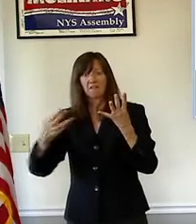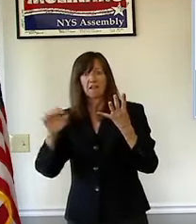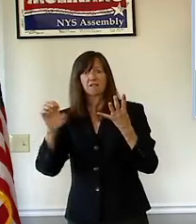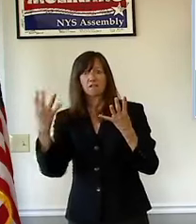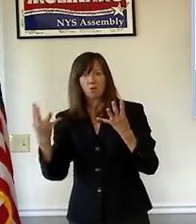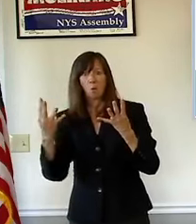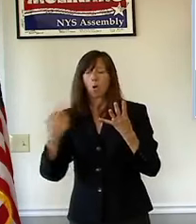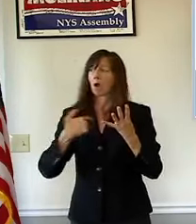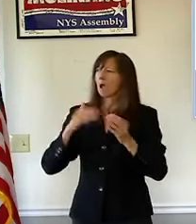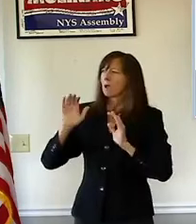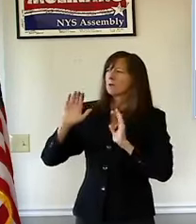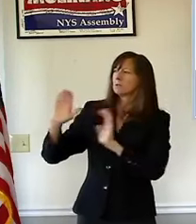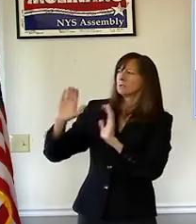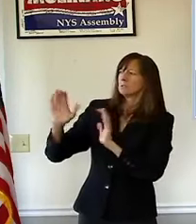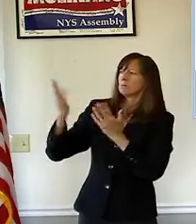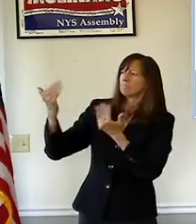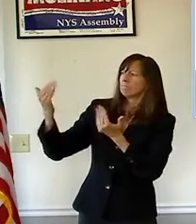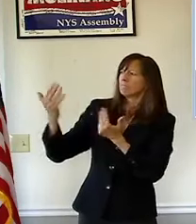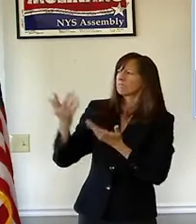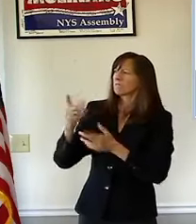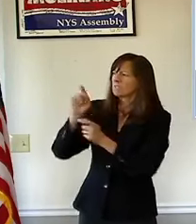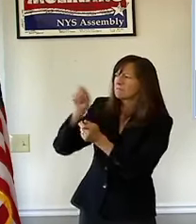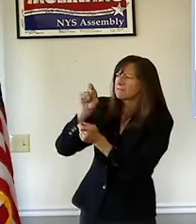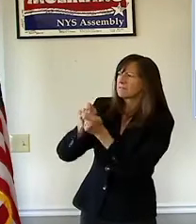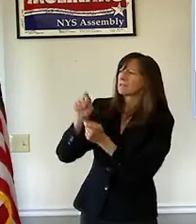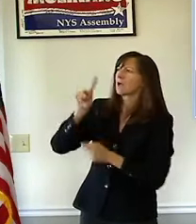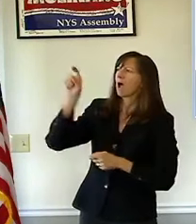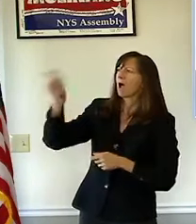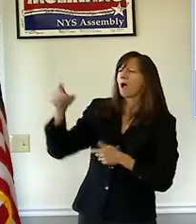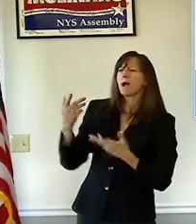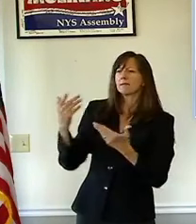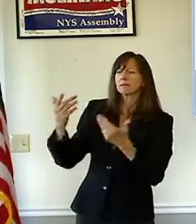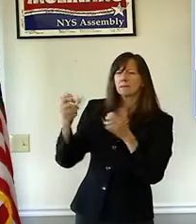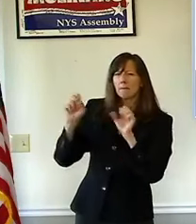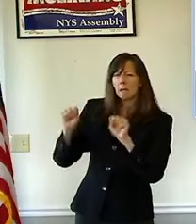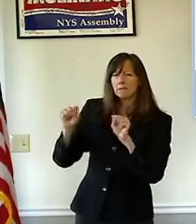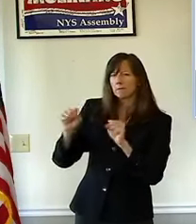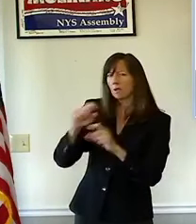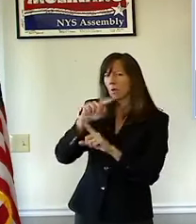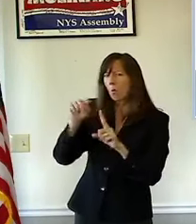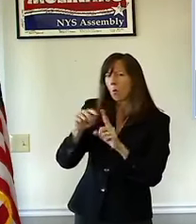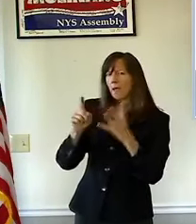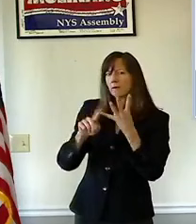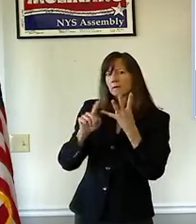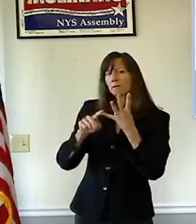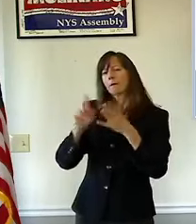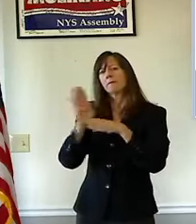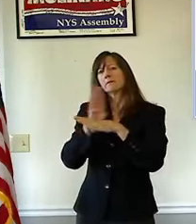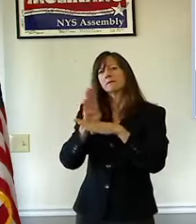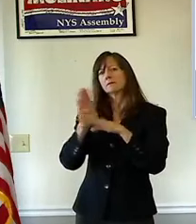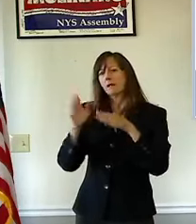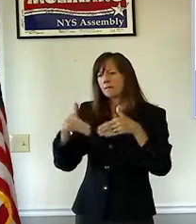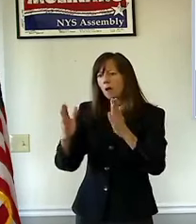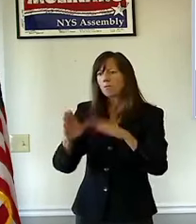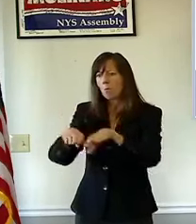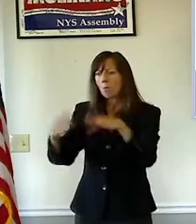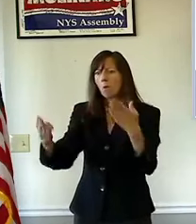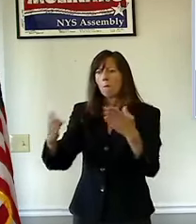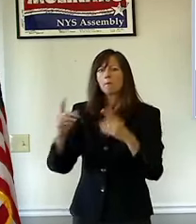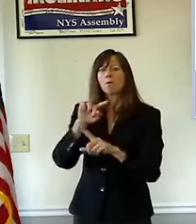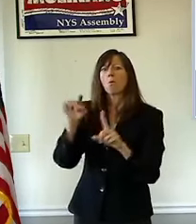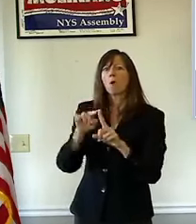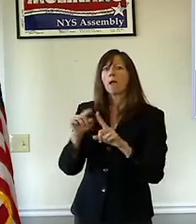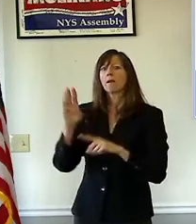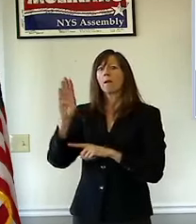specifically whether or not it was possible, or when this timeline would begin for these businesses, Beth